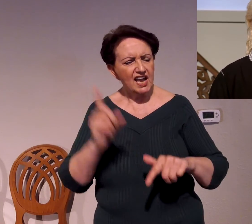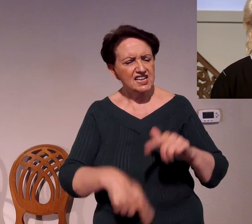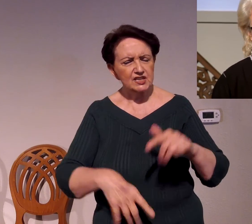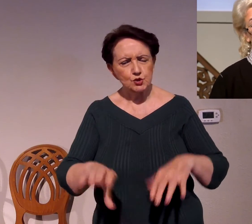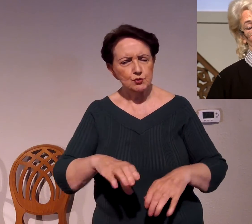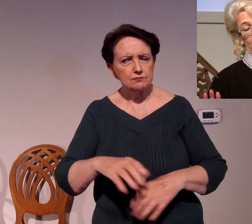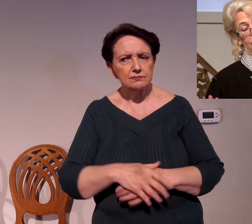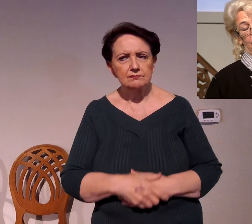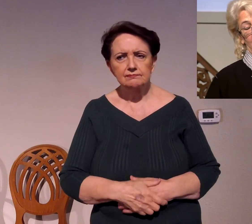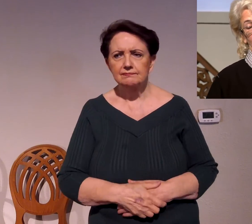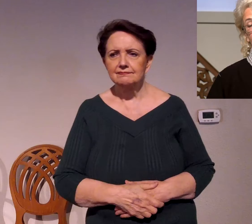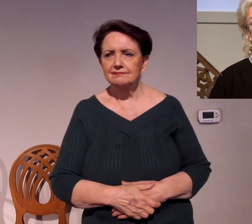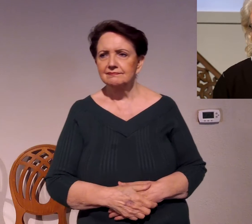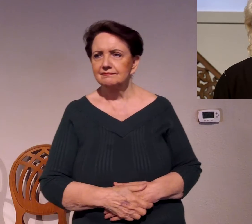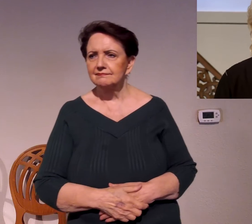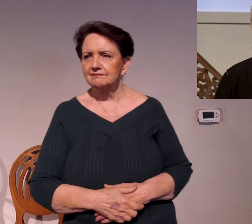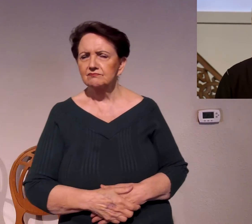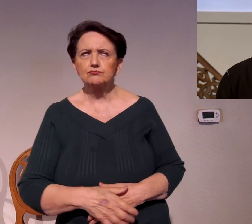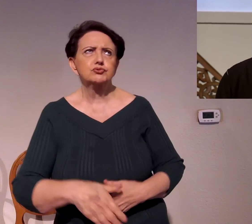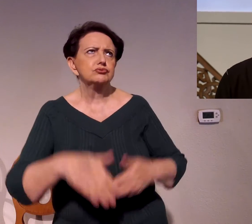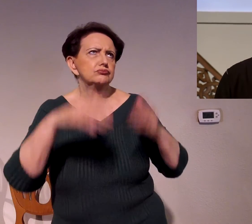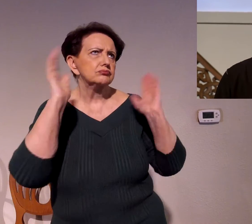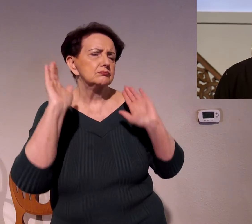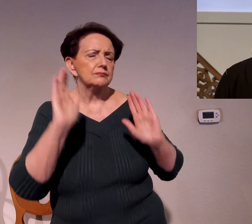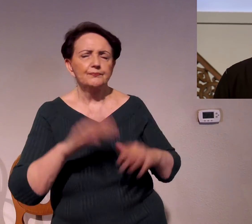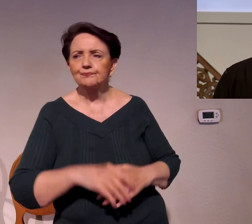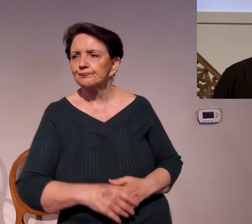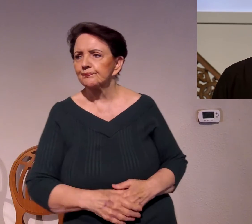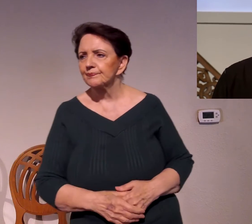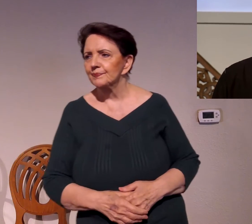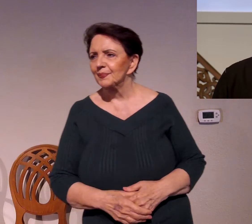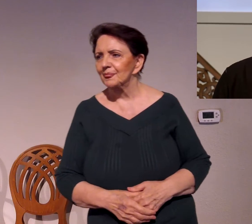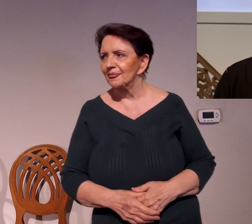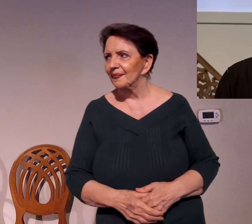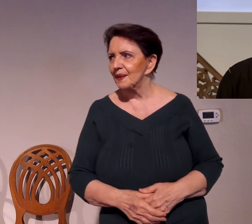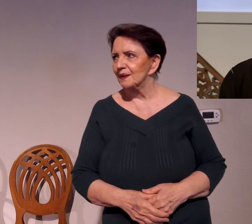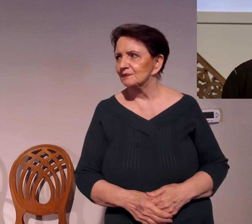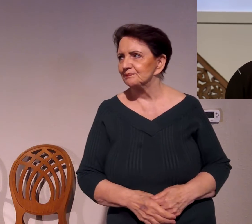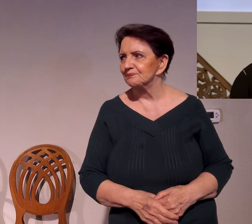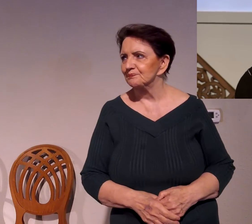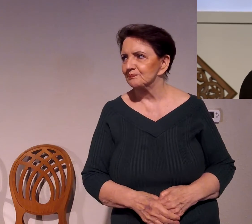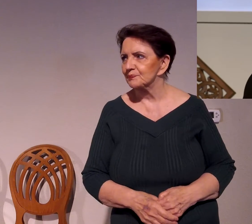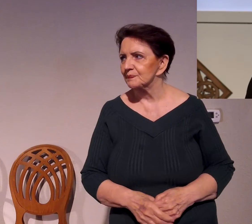do it. It's too much. I won't be able to handle it, whatever that is.